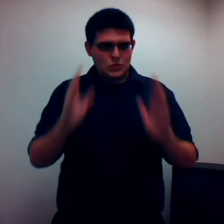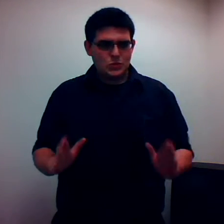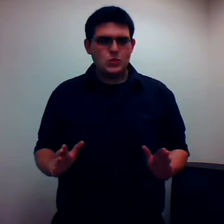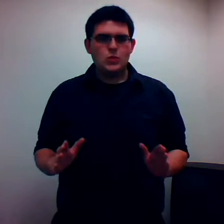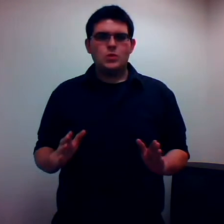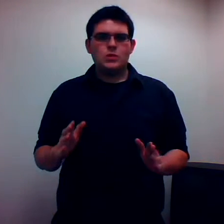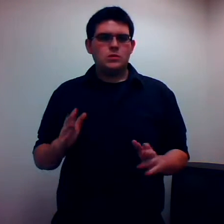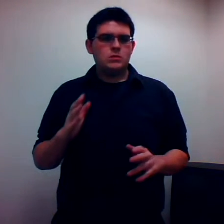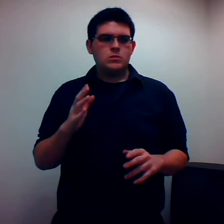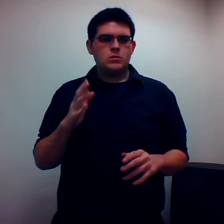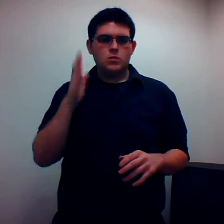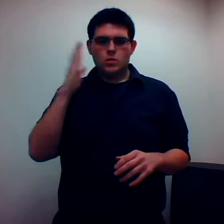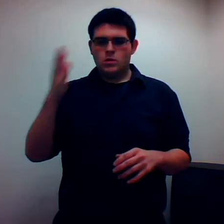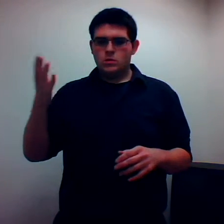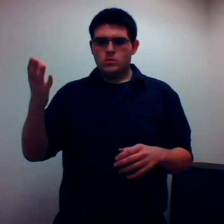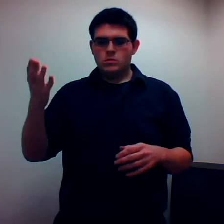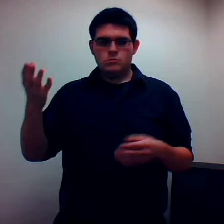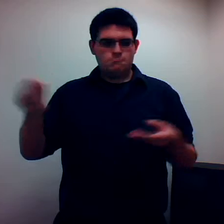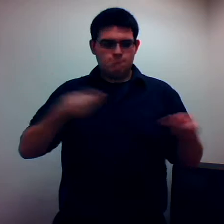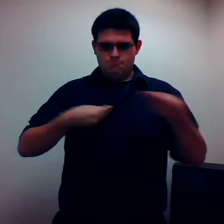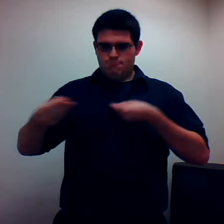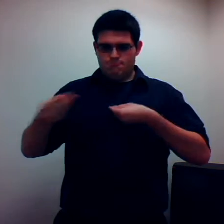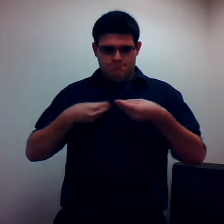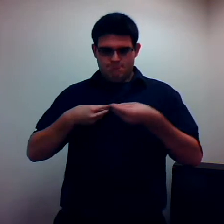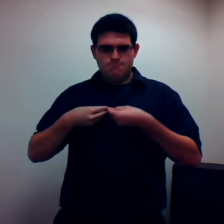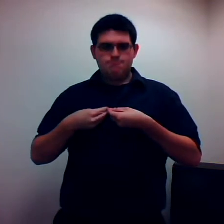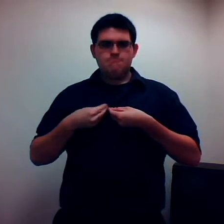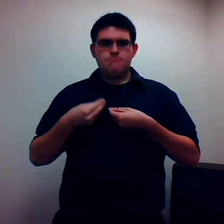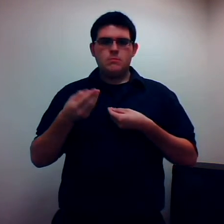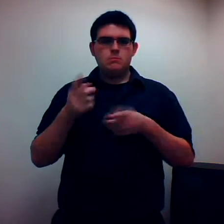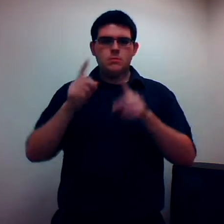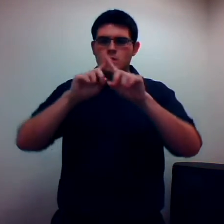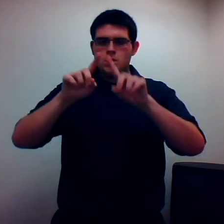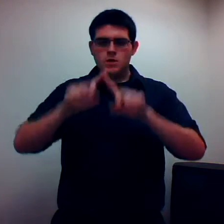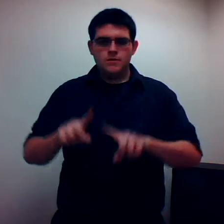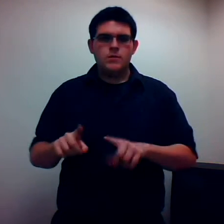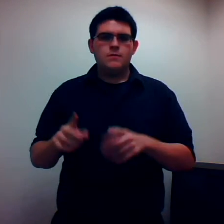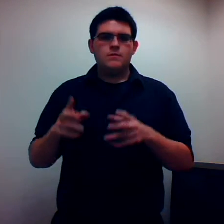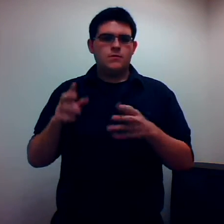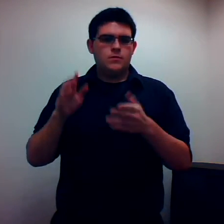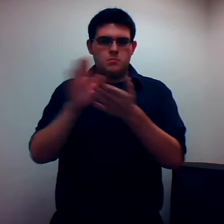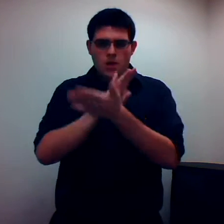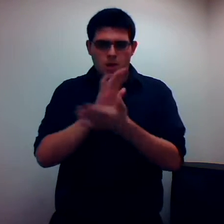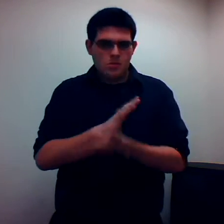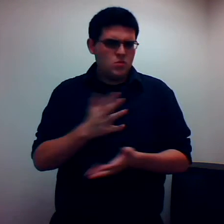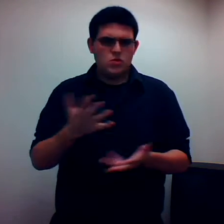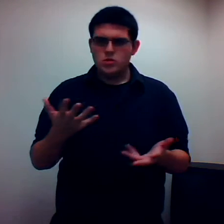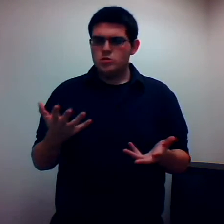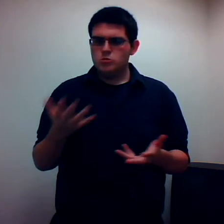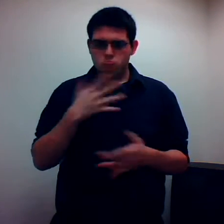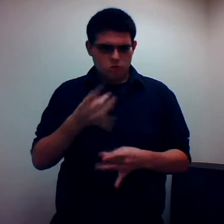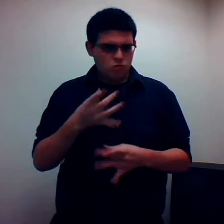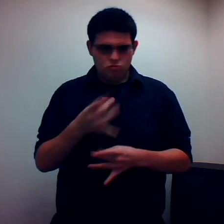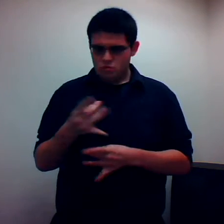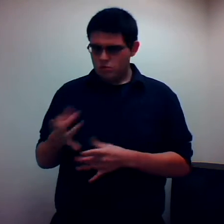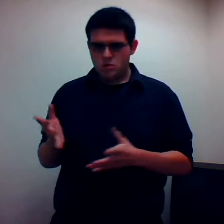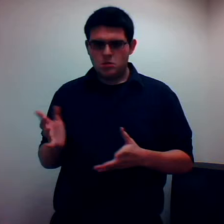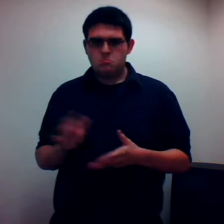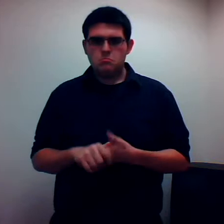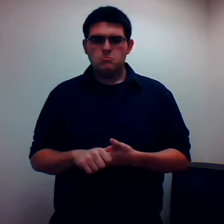And I have one more example that I use with a more advanced class. These tend to be sophomore